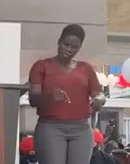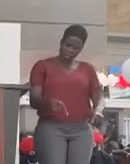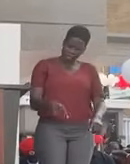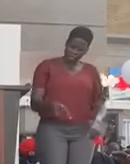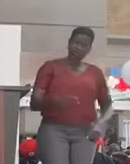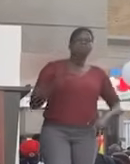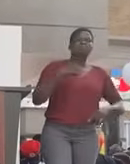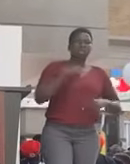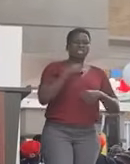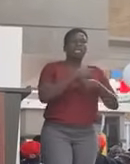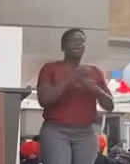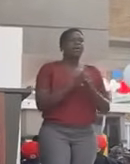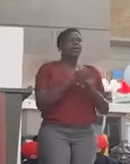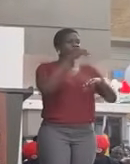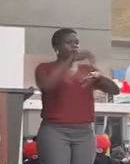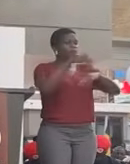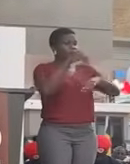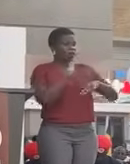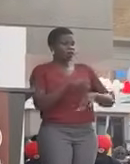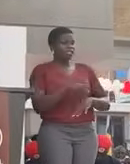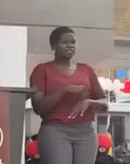remarks in the